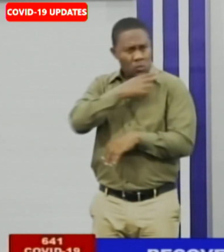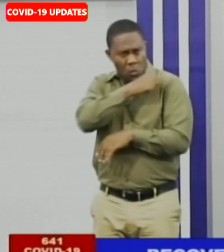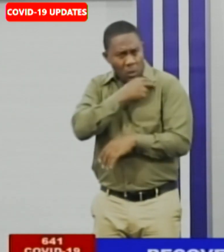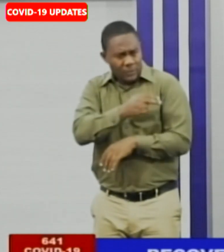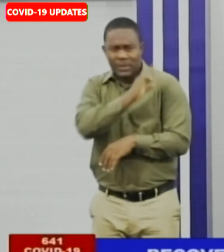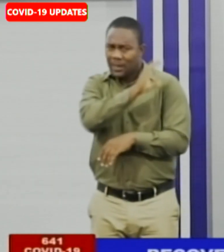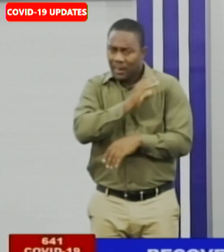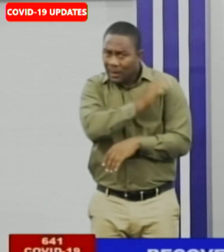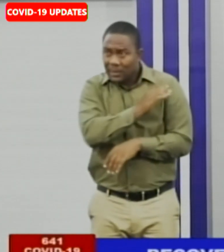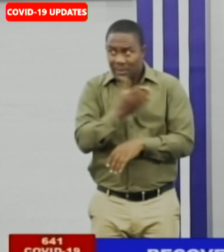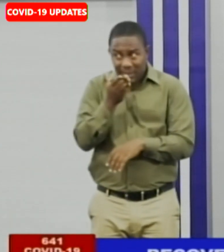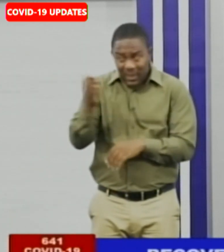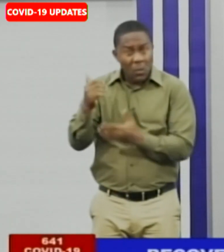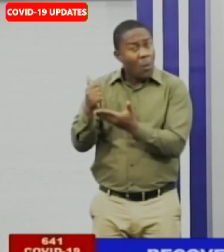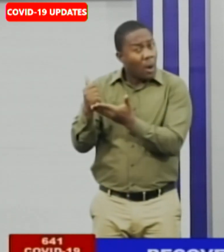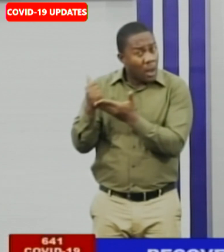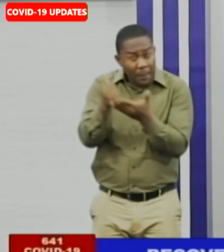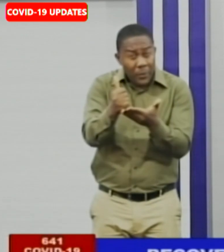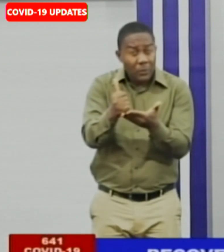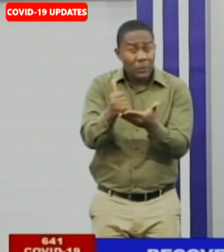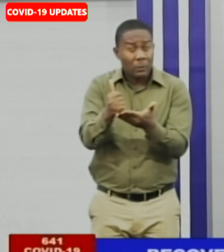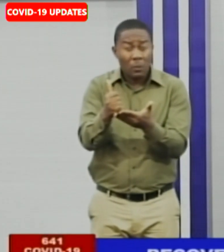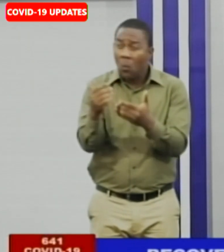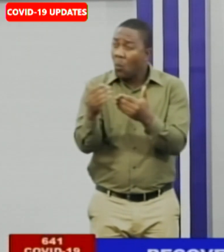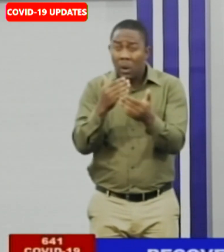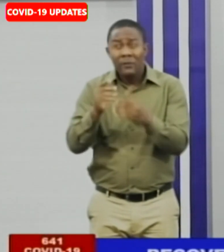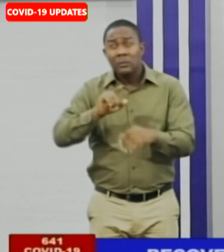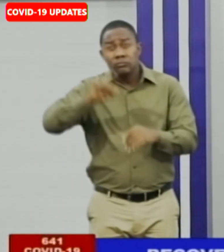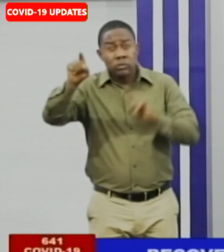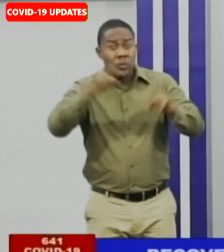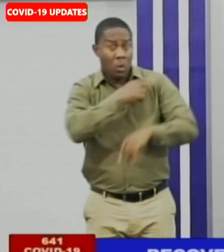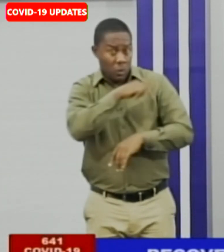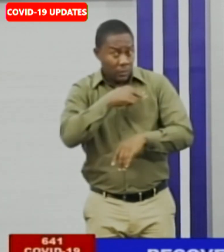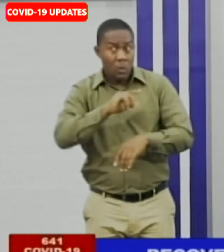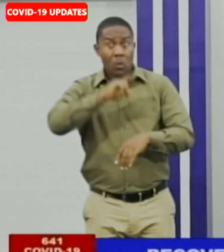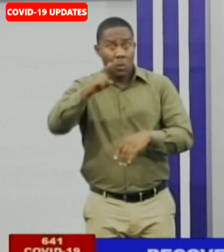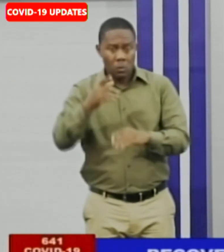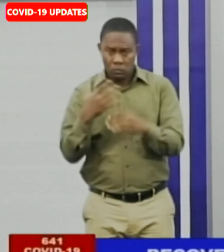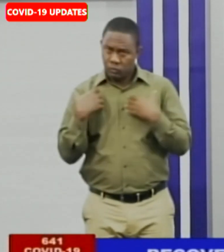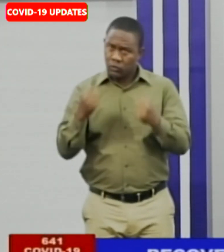so that they can take good care of you. They'll send you wherever you're supposed to go, then you go and come back.